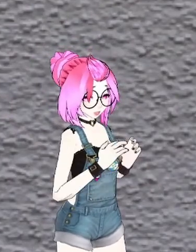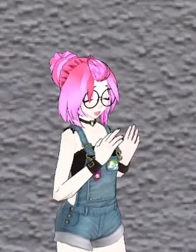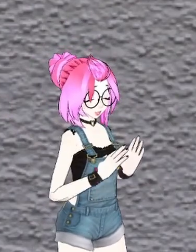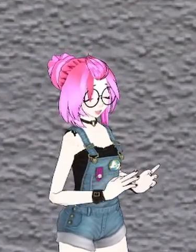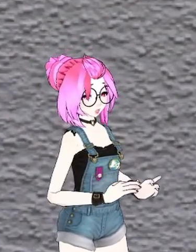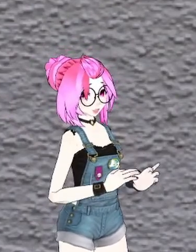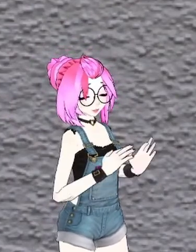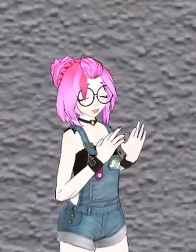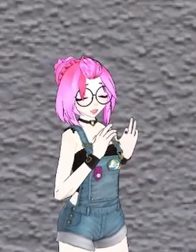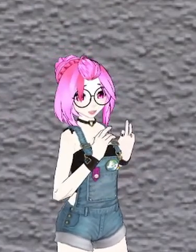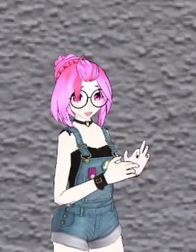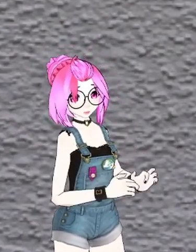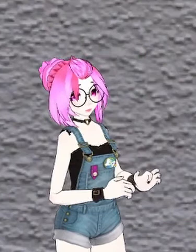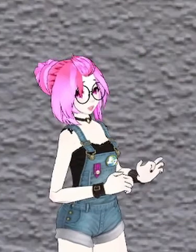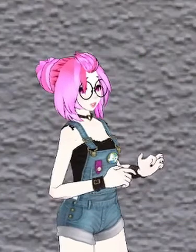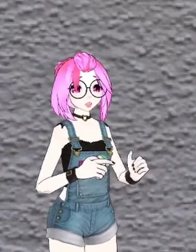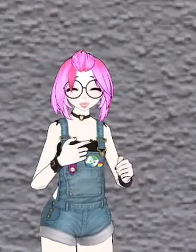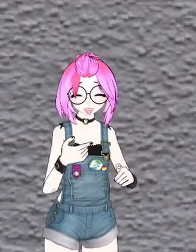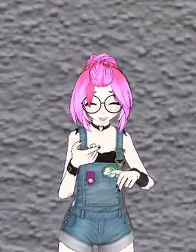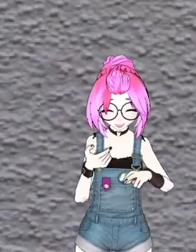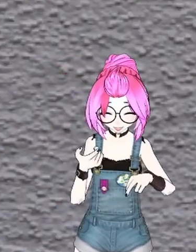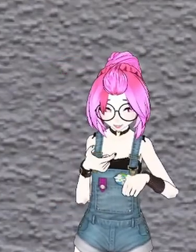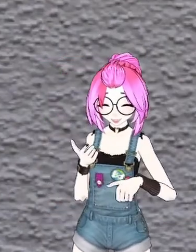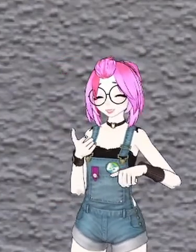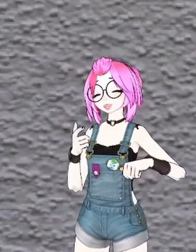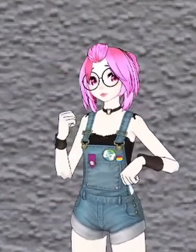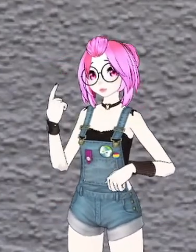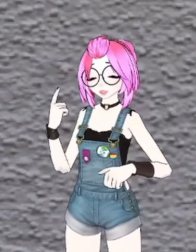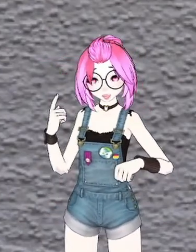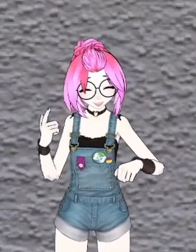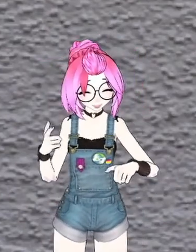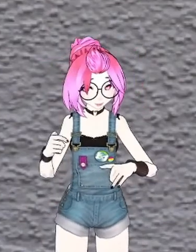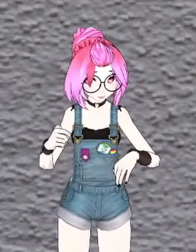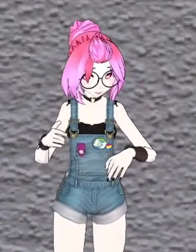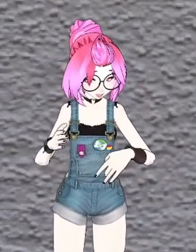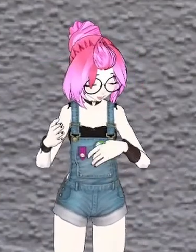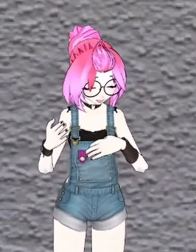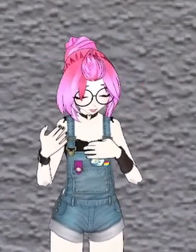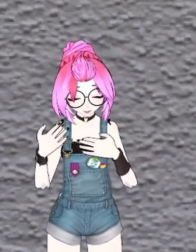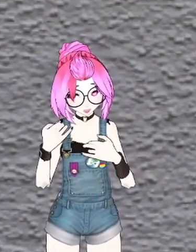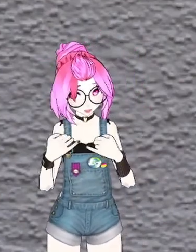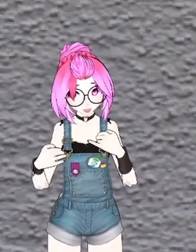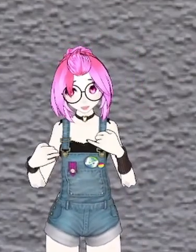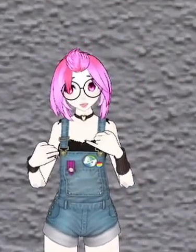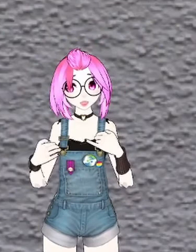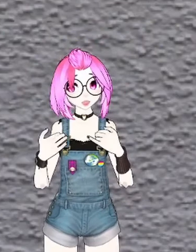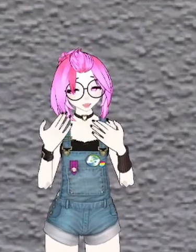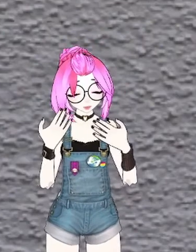and gentlemen, and everything in between. Keep it to yourself. Okay. All right, and so lastly, before